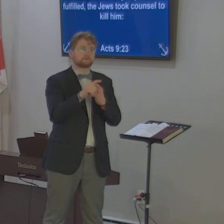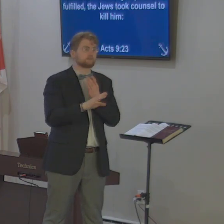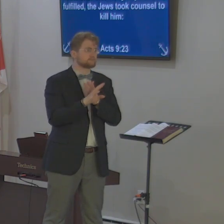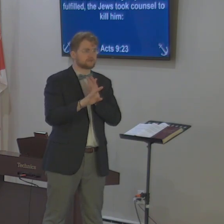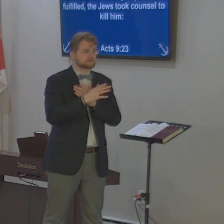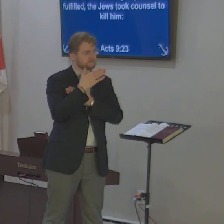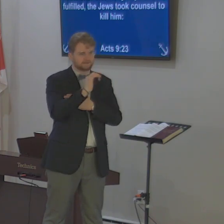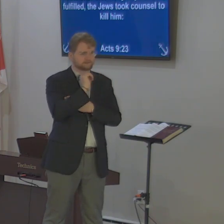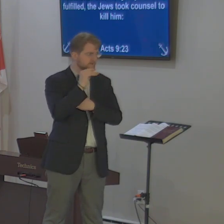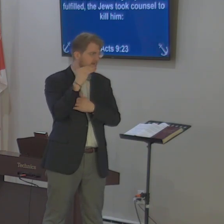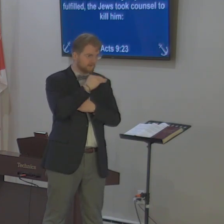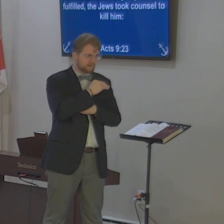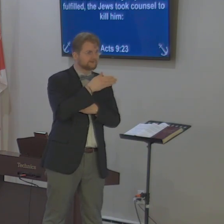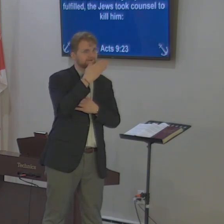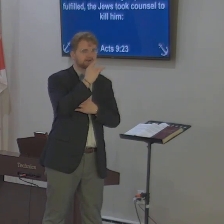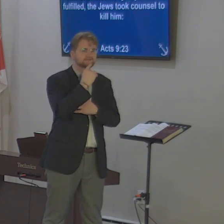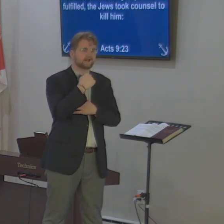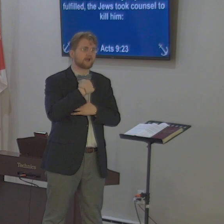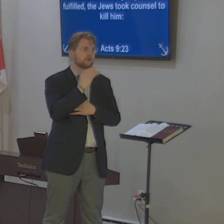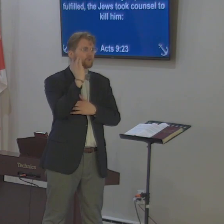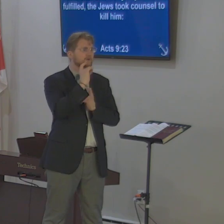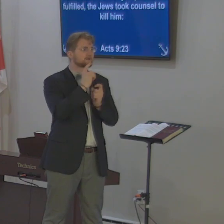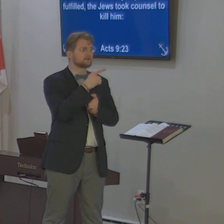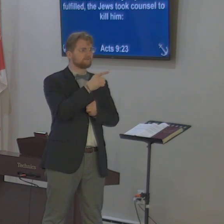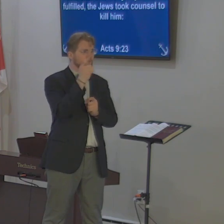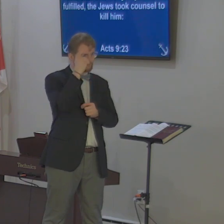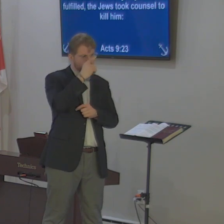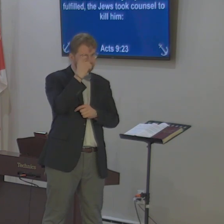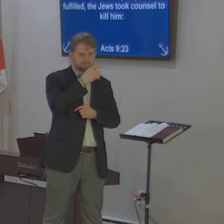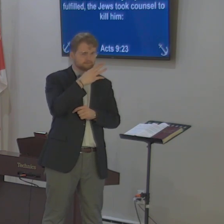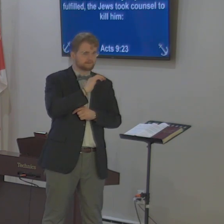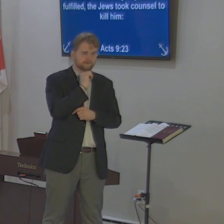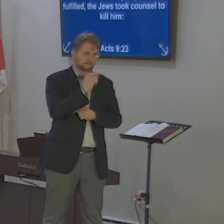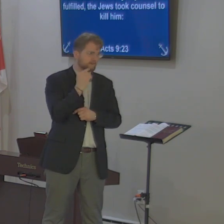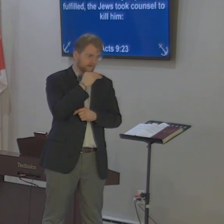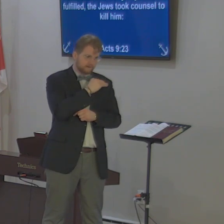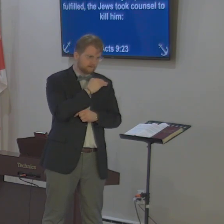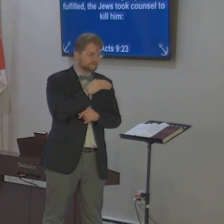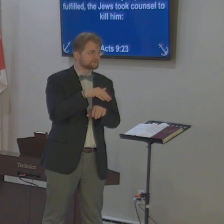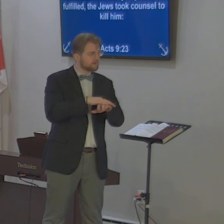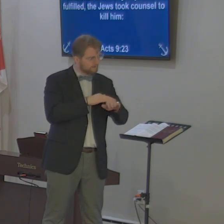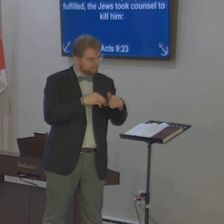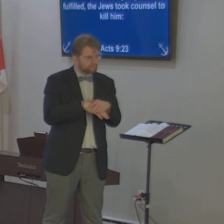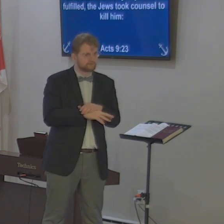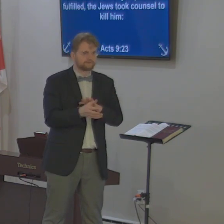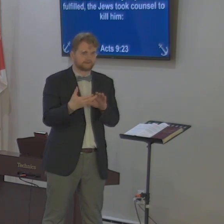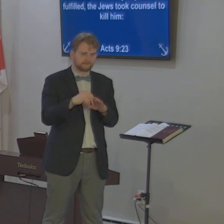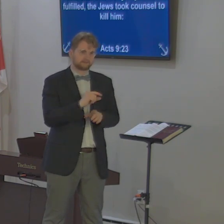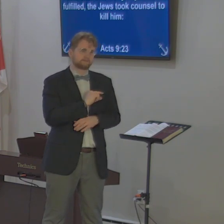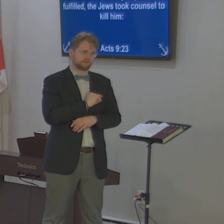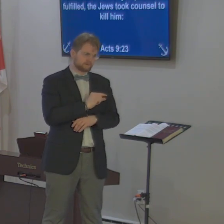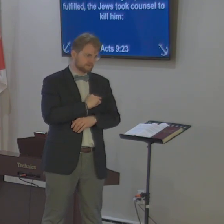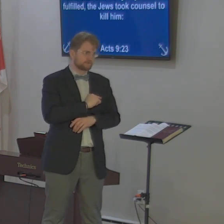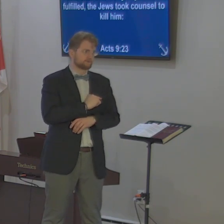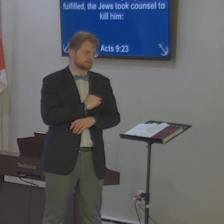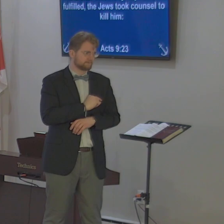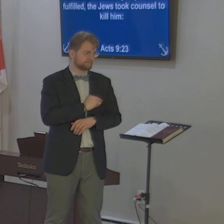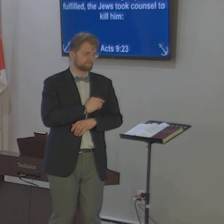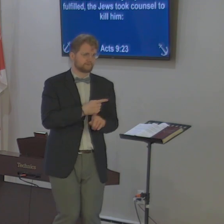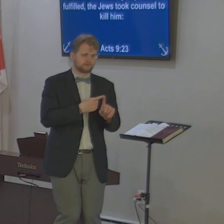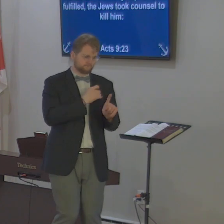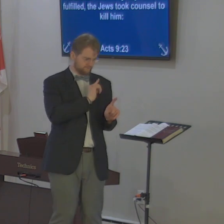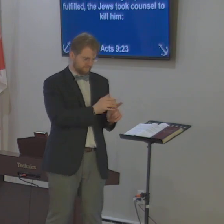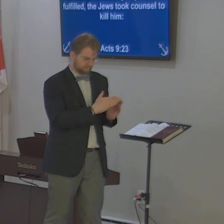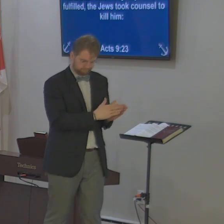God said, I'll give you wisdom. God didn't lie. There's comfort in conviction. From that point